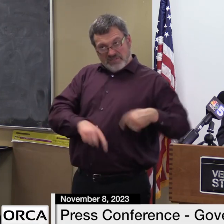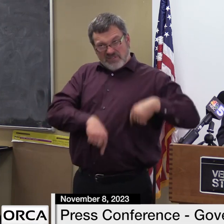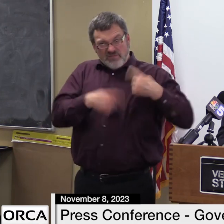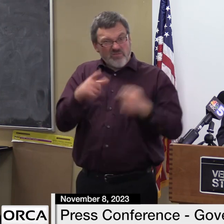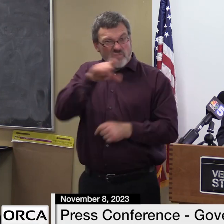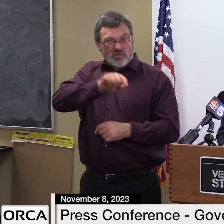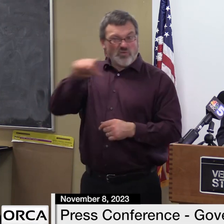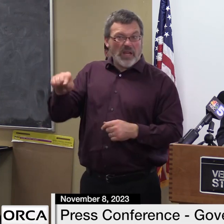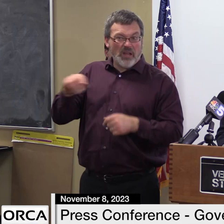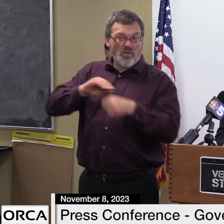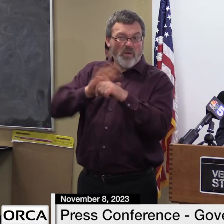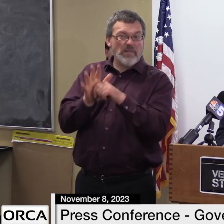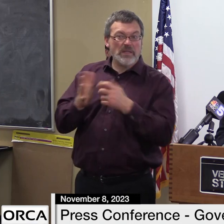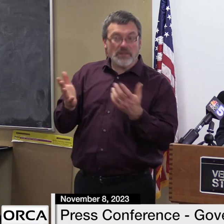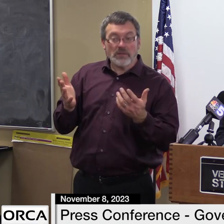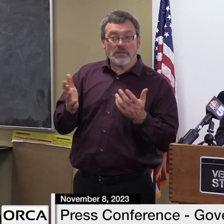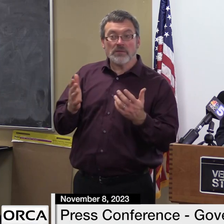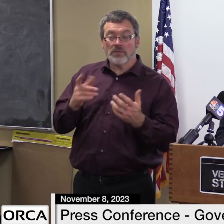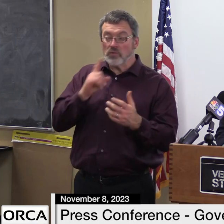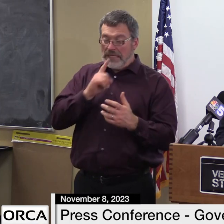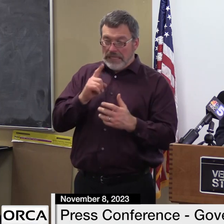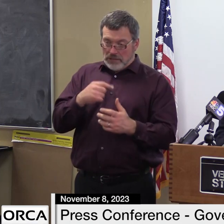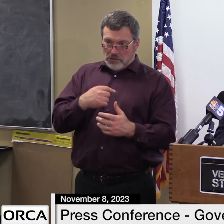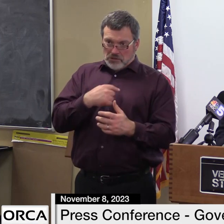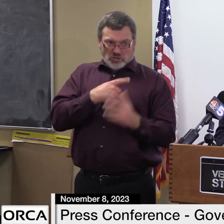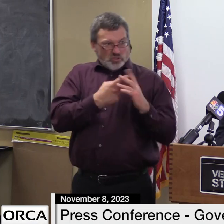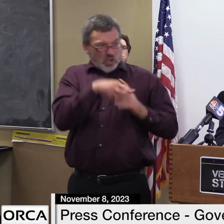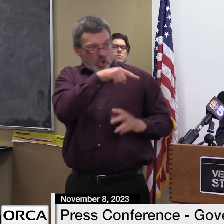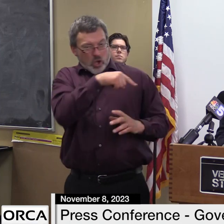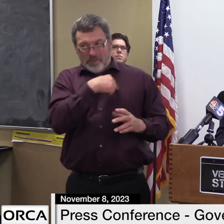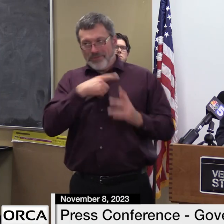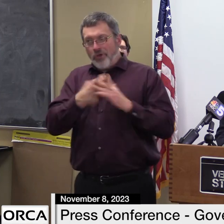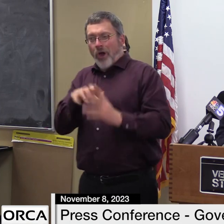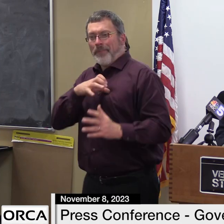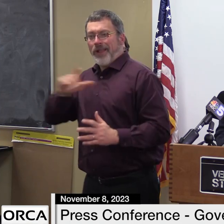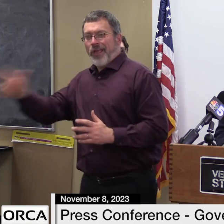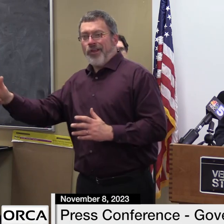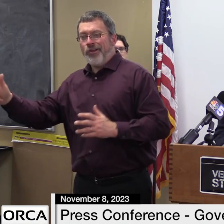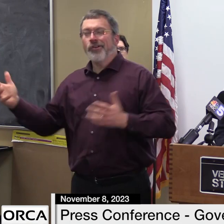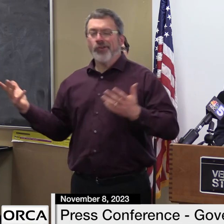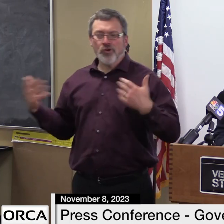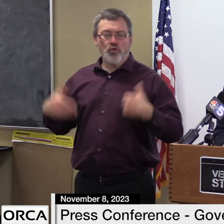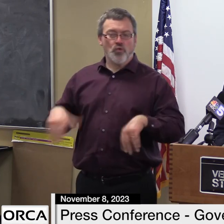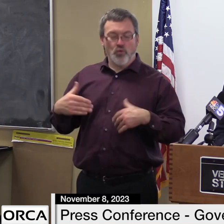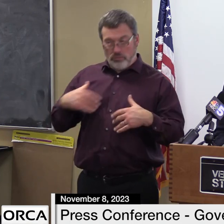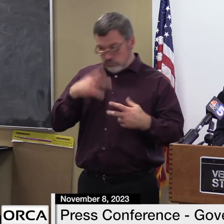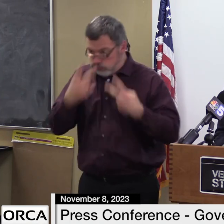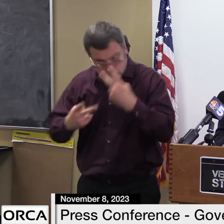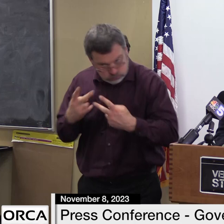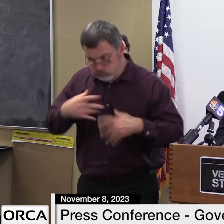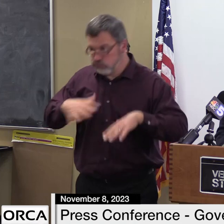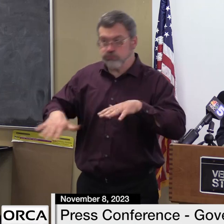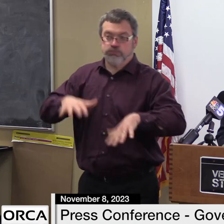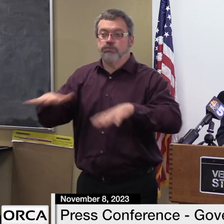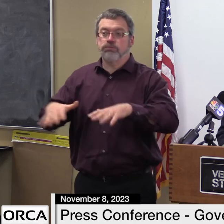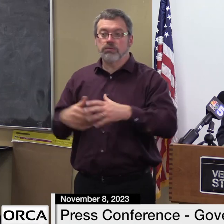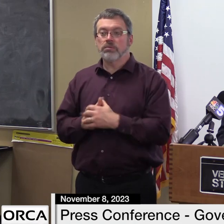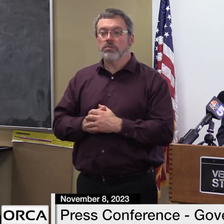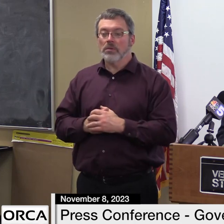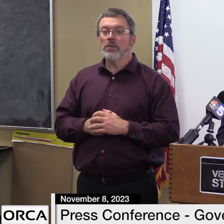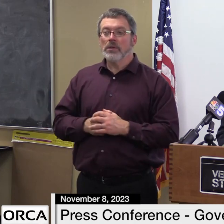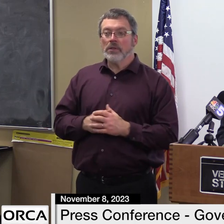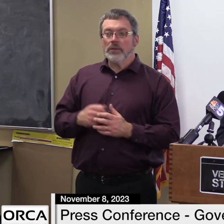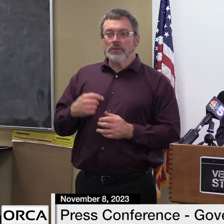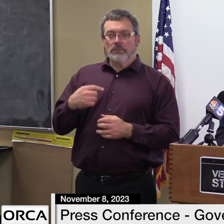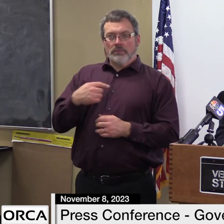before I arrived as DCF commissioner. That work has been going on for years. We've been diligent in supporting and working with our